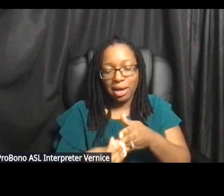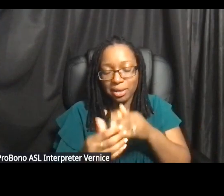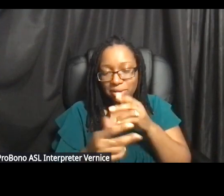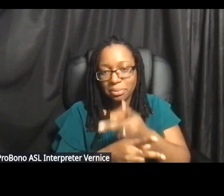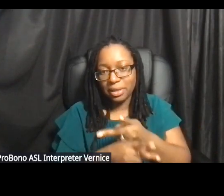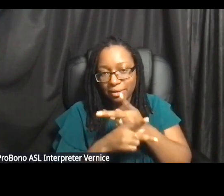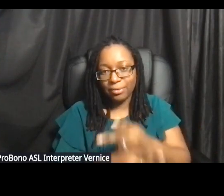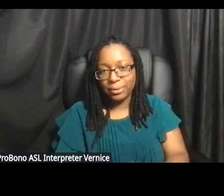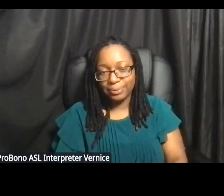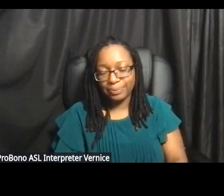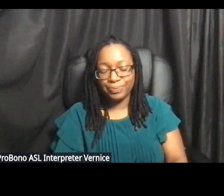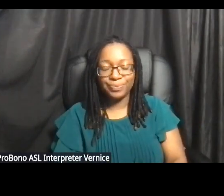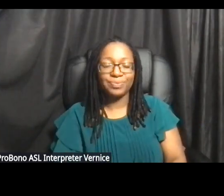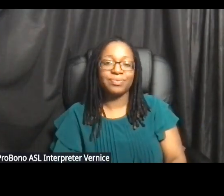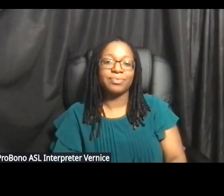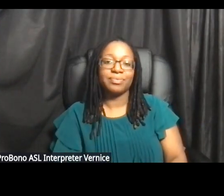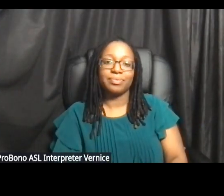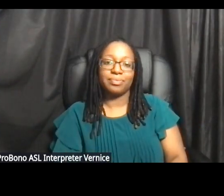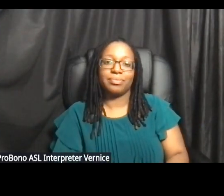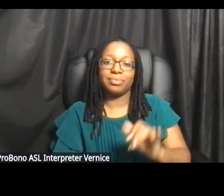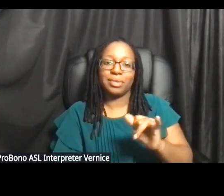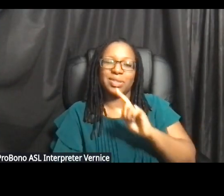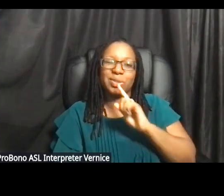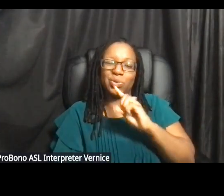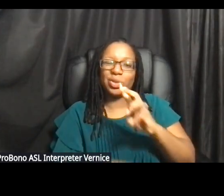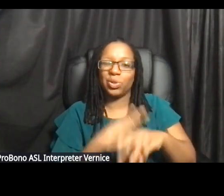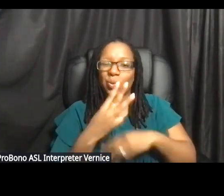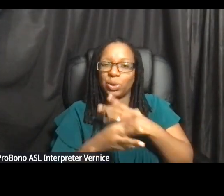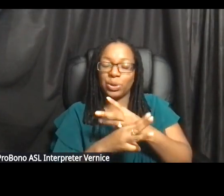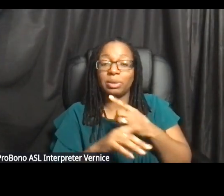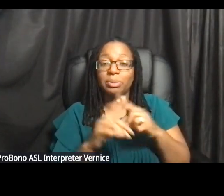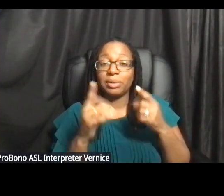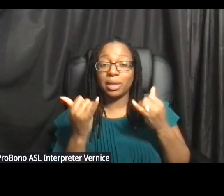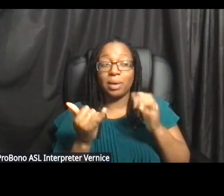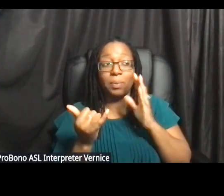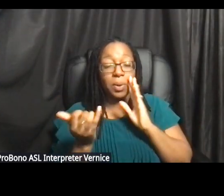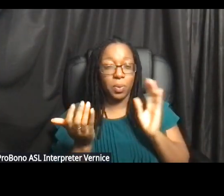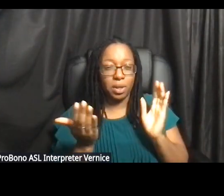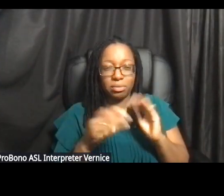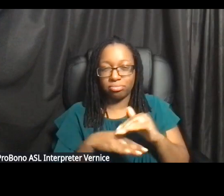at the real world, and we're gonna skim through this partially because